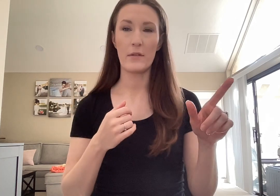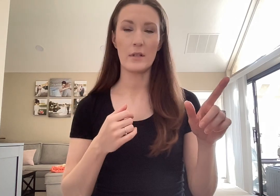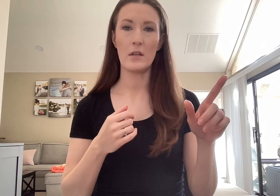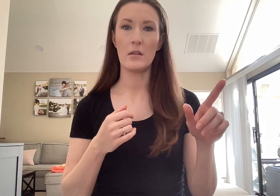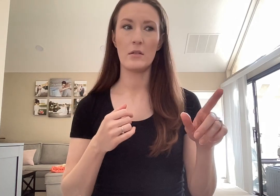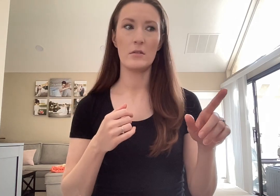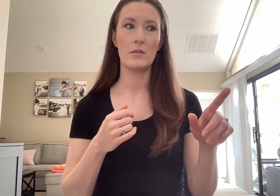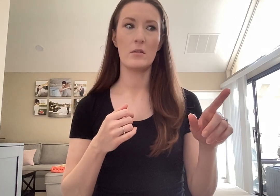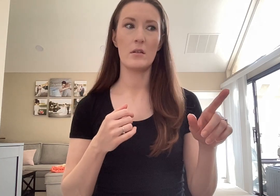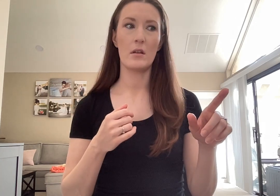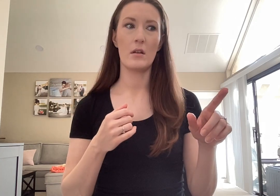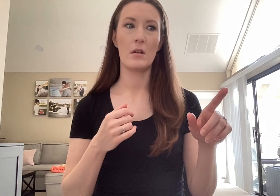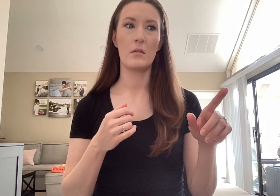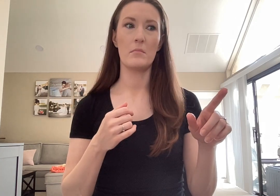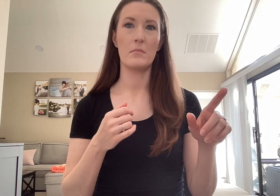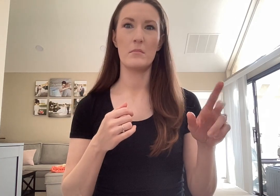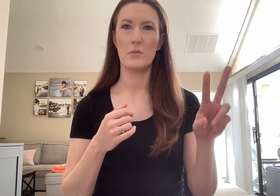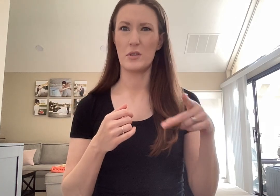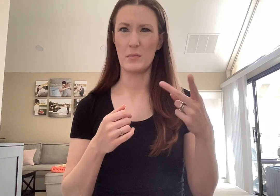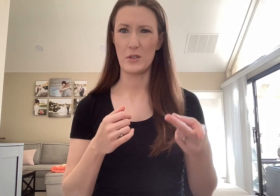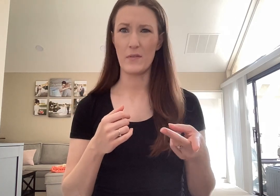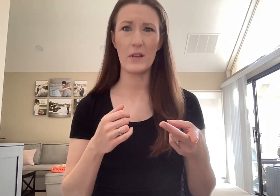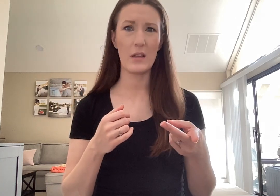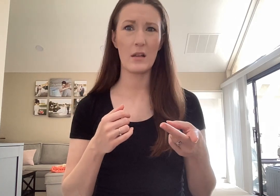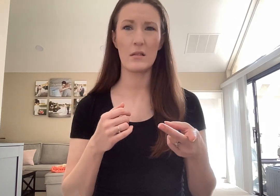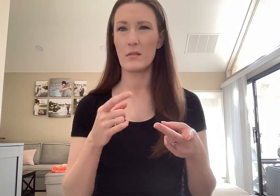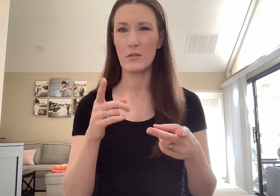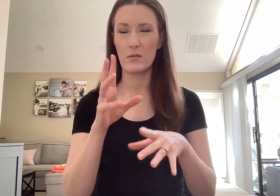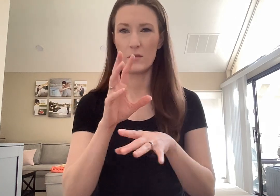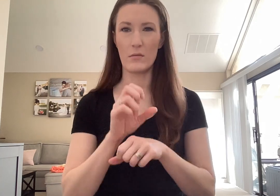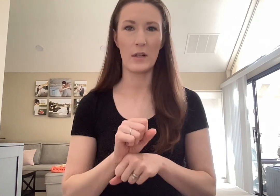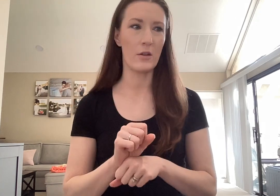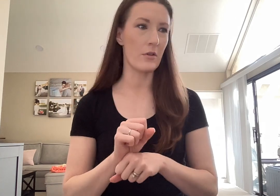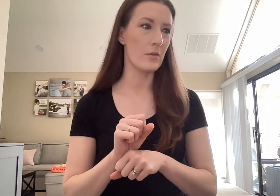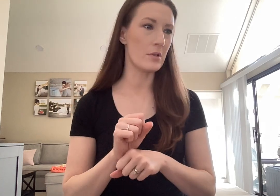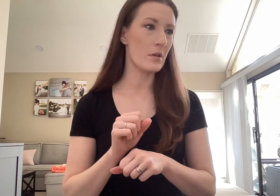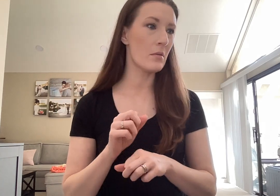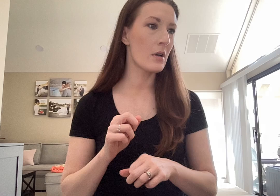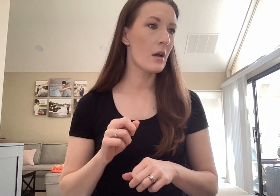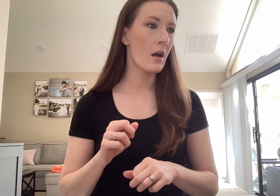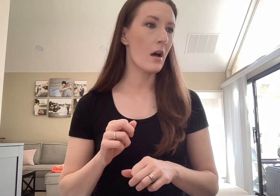lefty, just switch everything like you're used to.